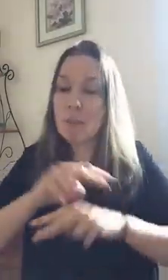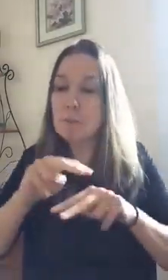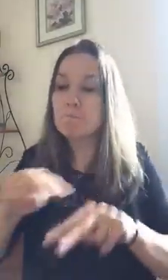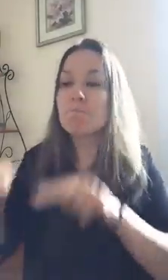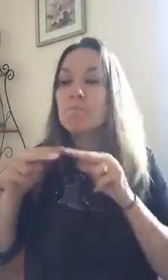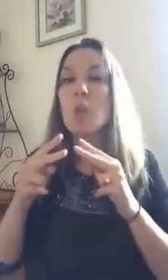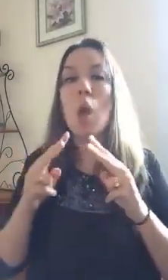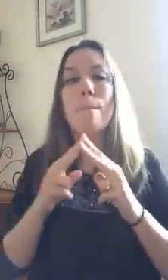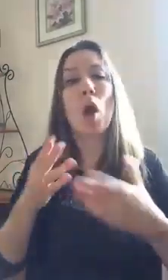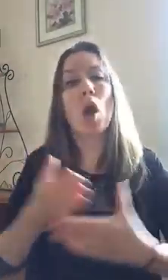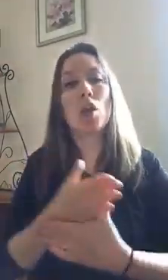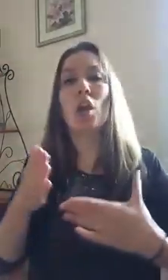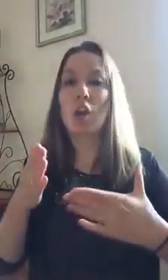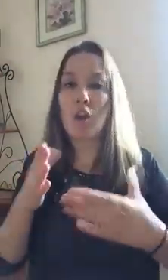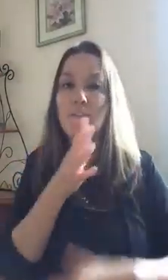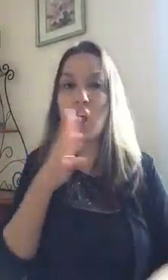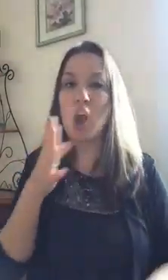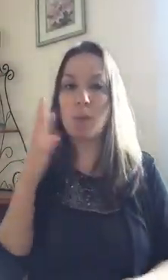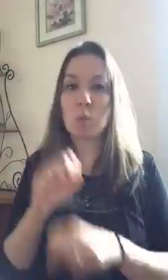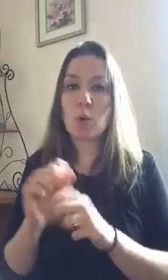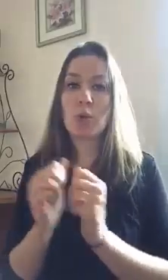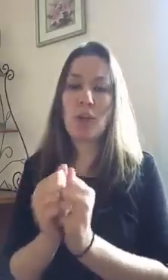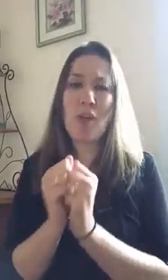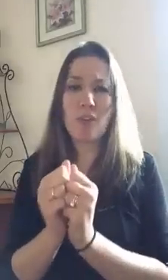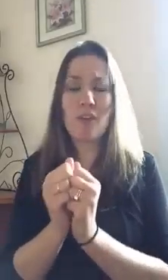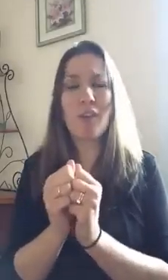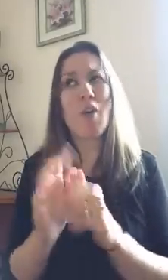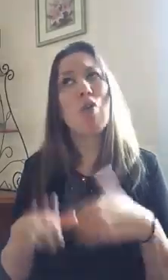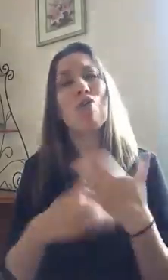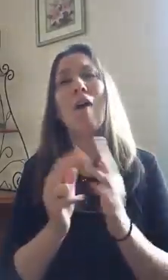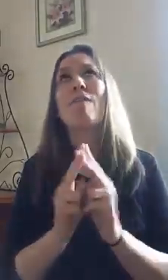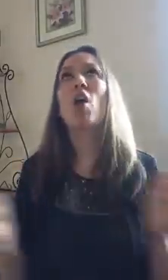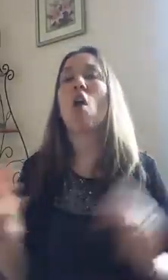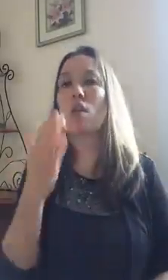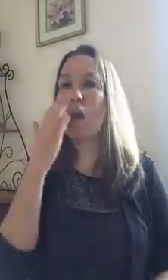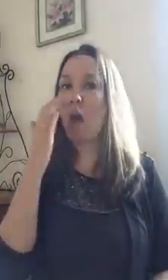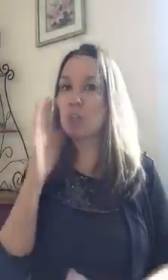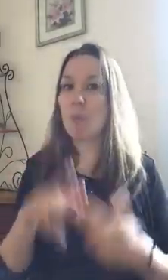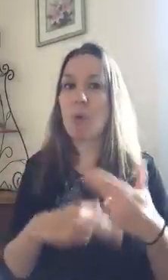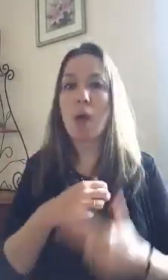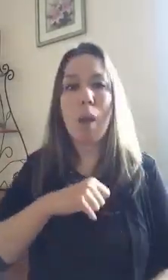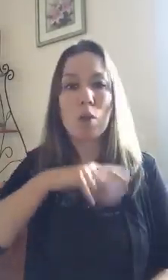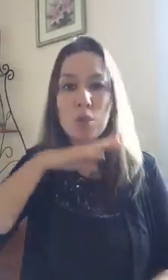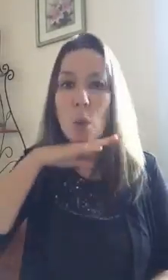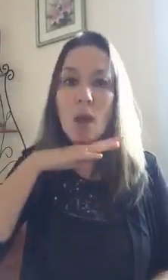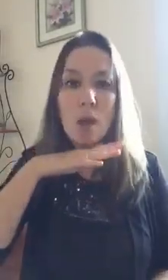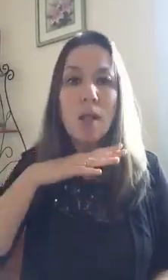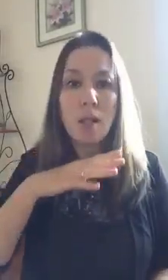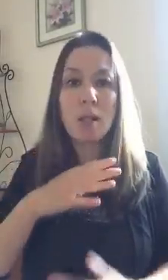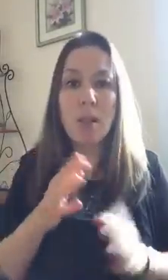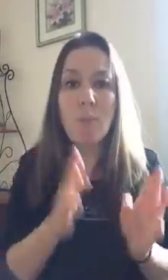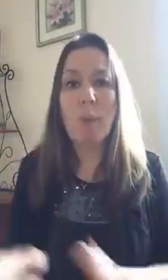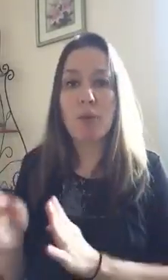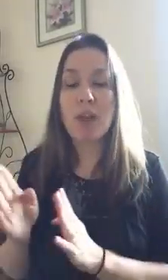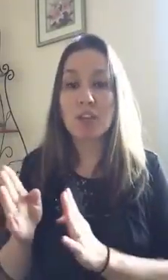farms that they work with. And they're all very knowledgeable about soil preparation. There are no chemicals that ever touch the